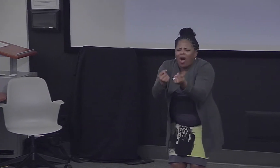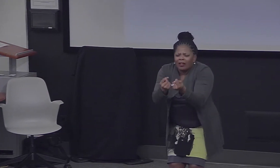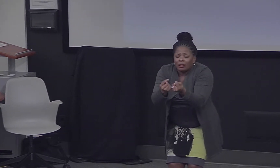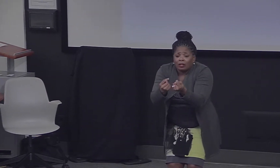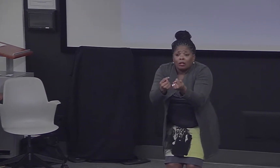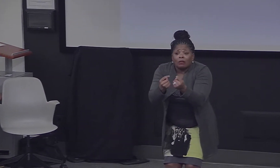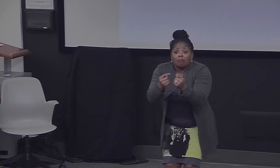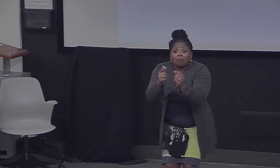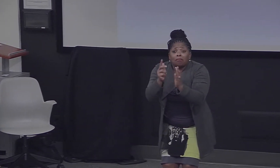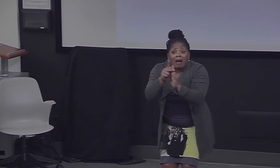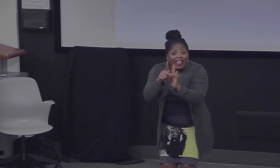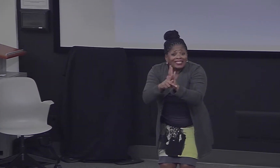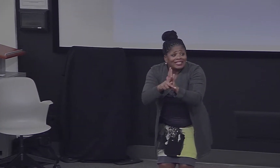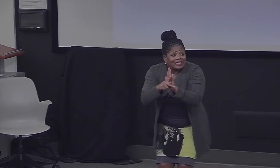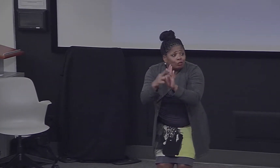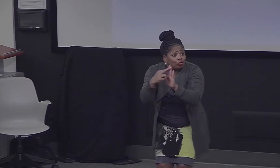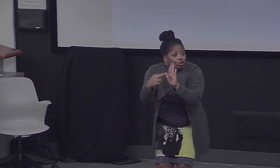patterns emerged about race.